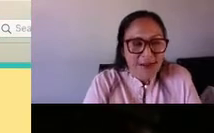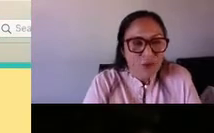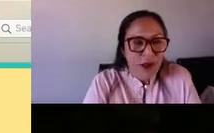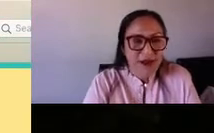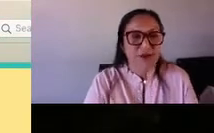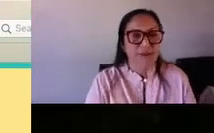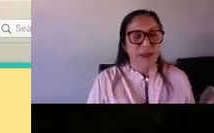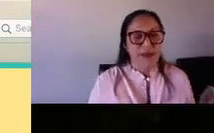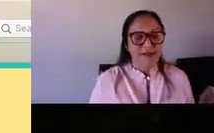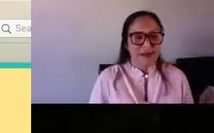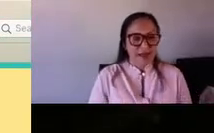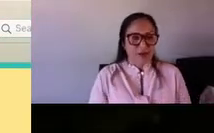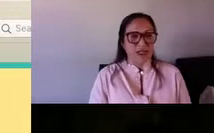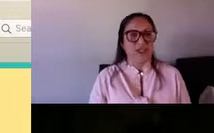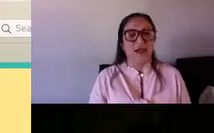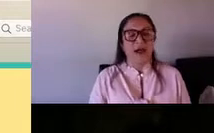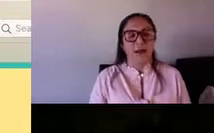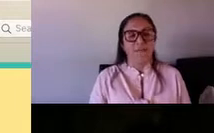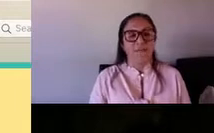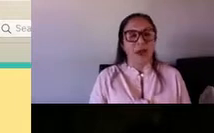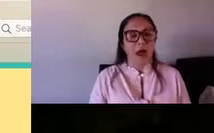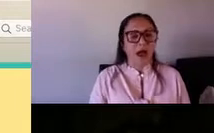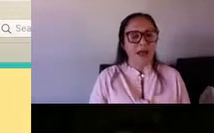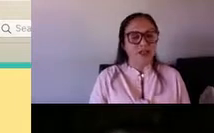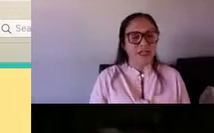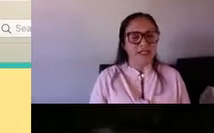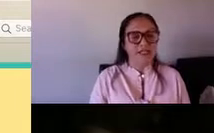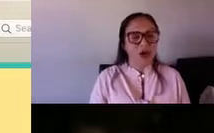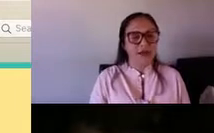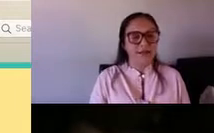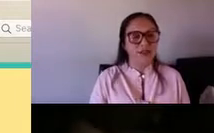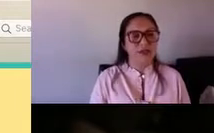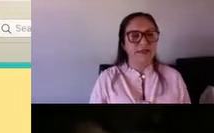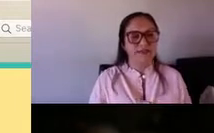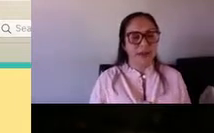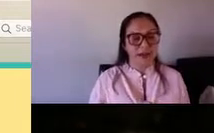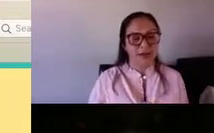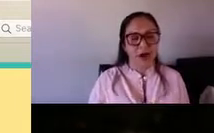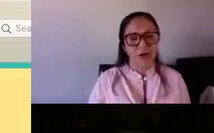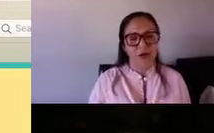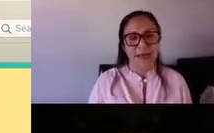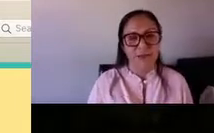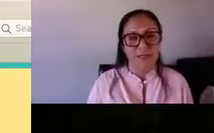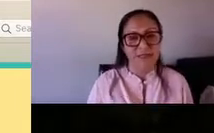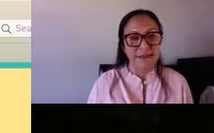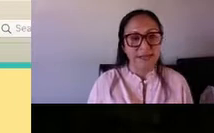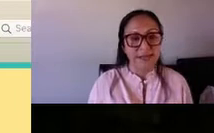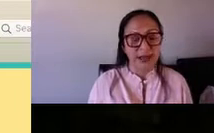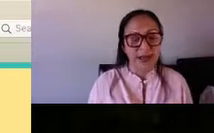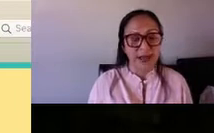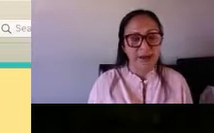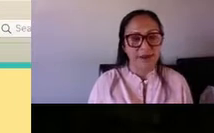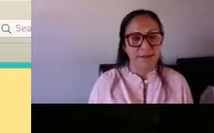Okay, so why use baby sign language? I actually got started as soon as my daughter was able to see